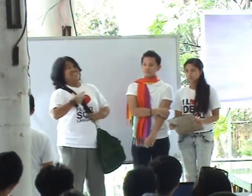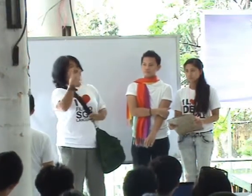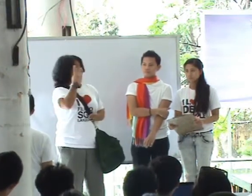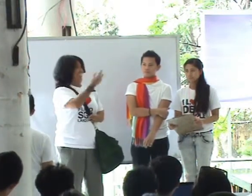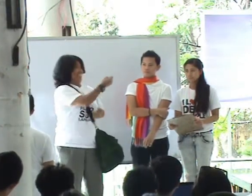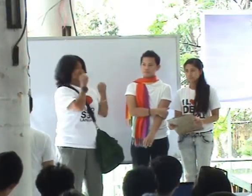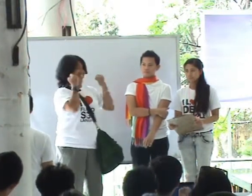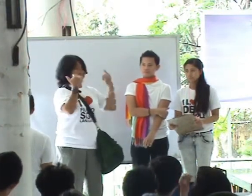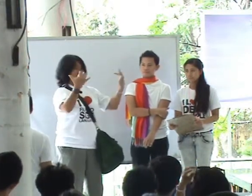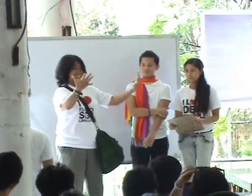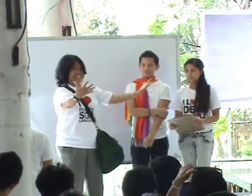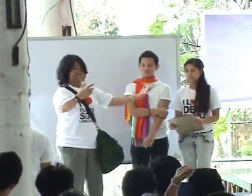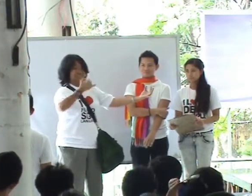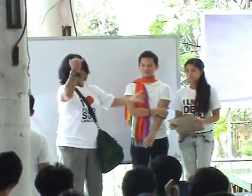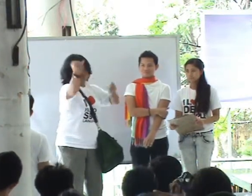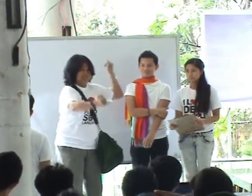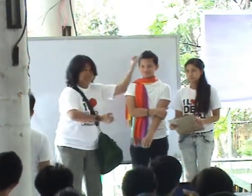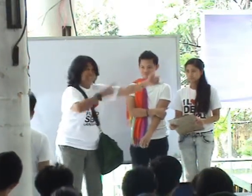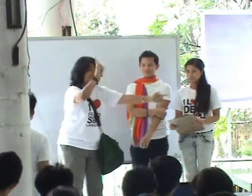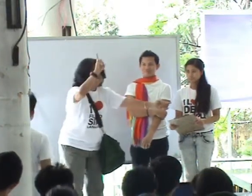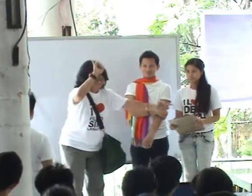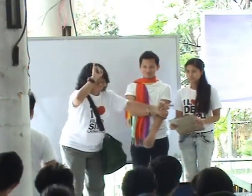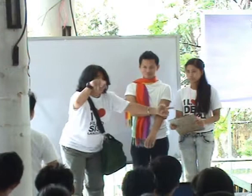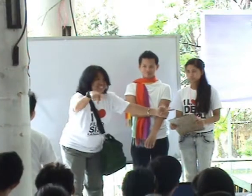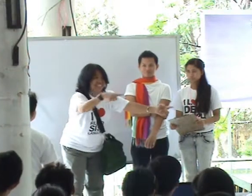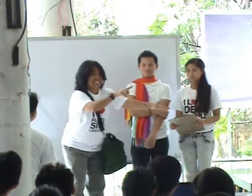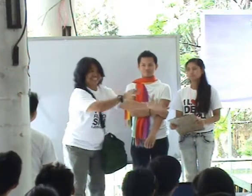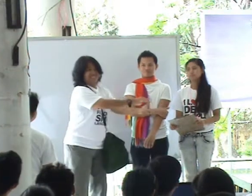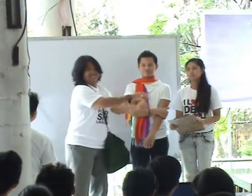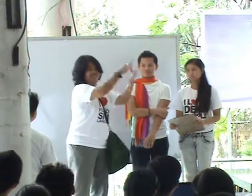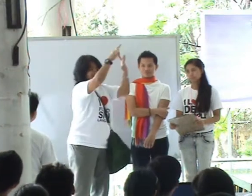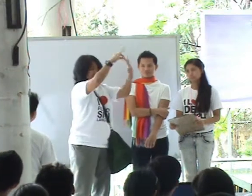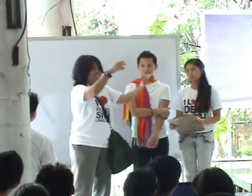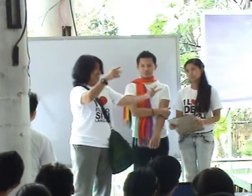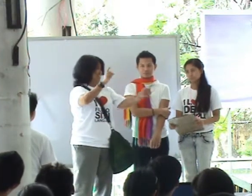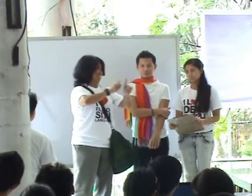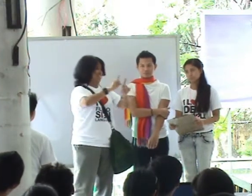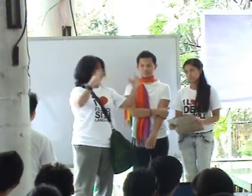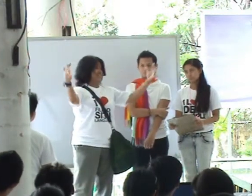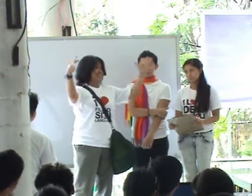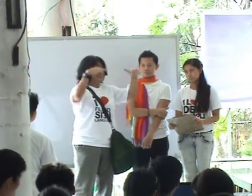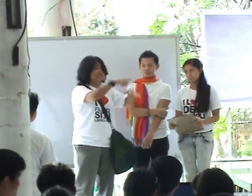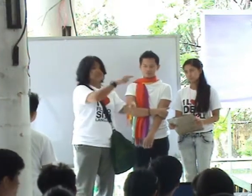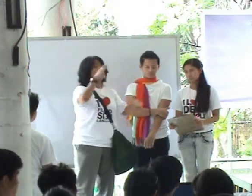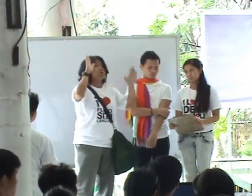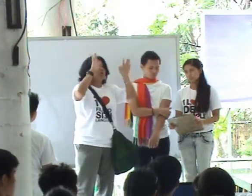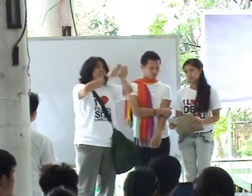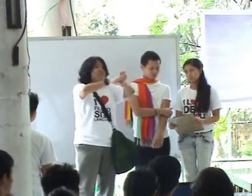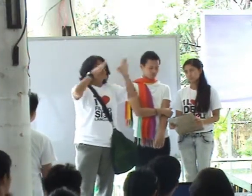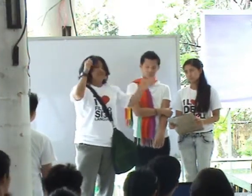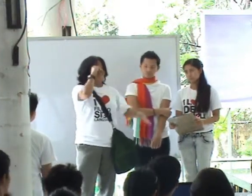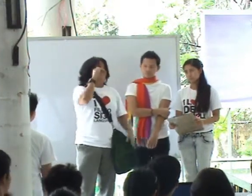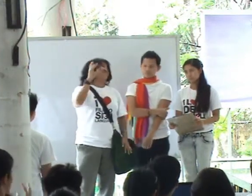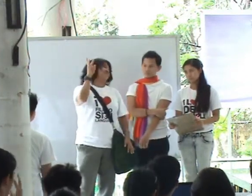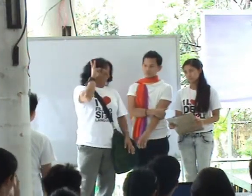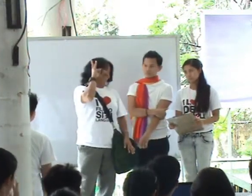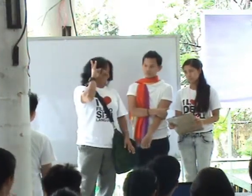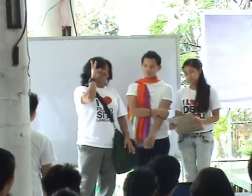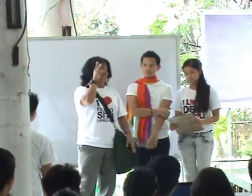And I'm so happy to see such a lot of guests also, yung mga VIP na nandiyan, pumunta rin dito, so